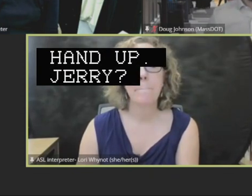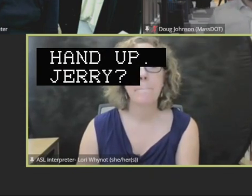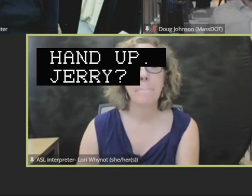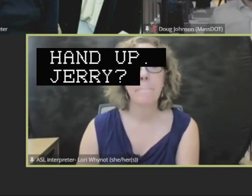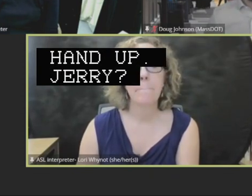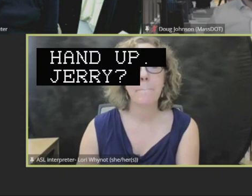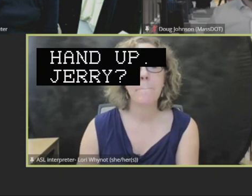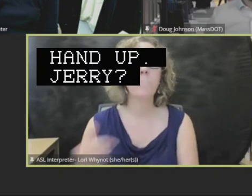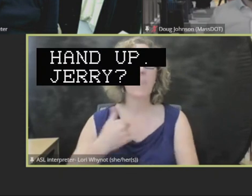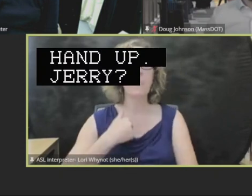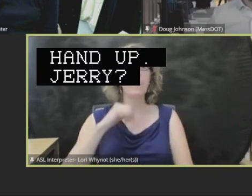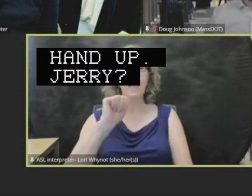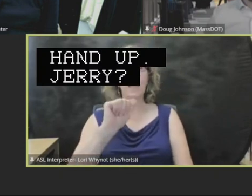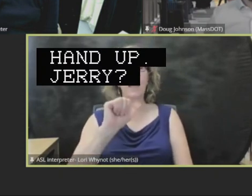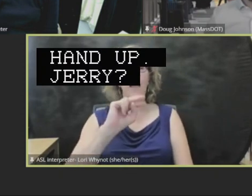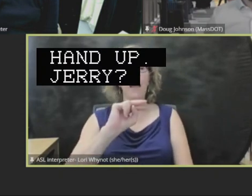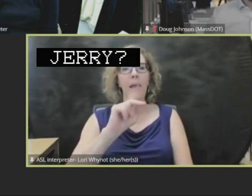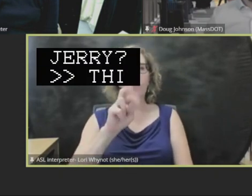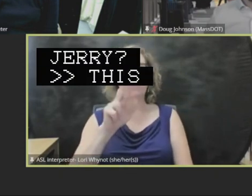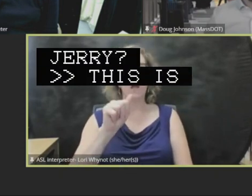This is Andrea. Jerry, you're muted.